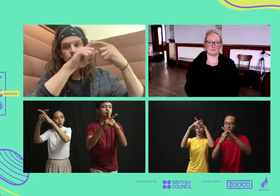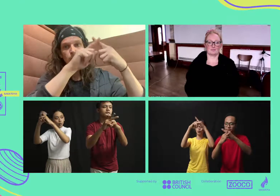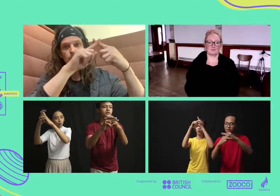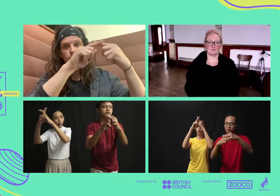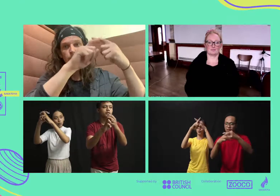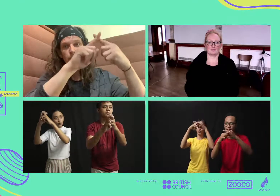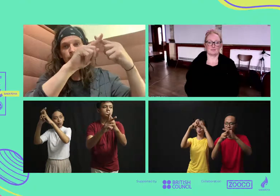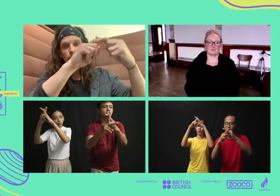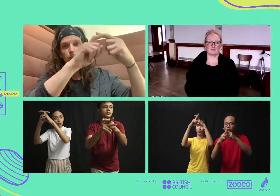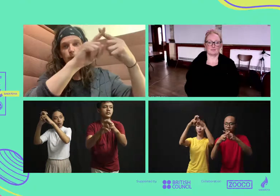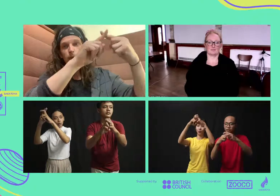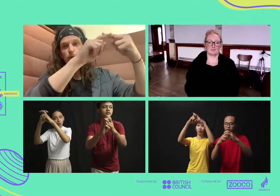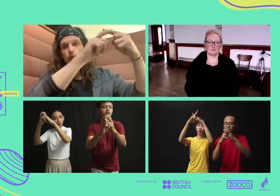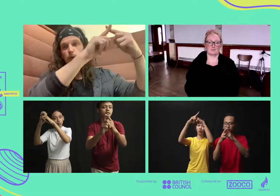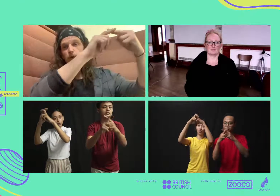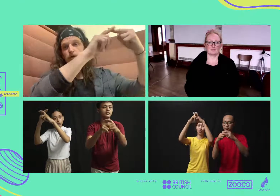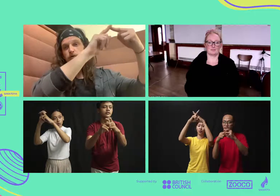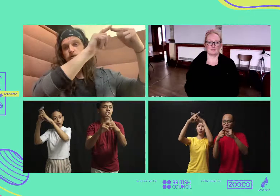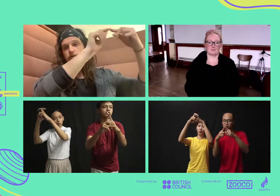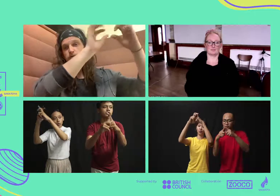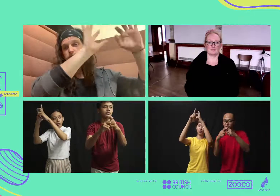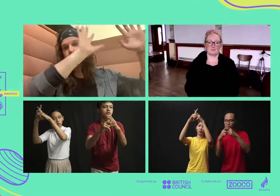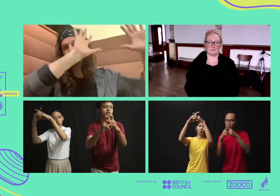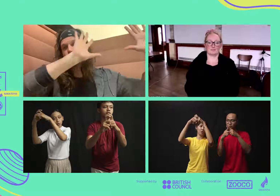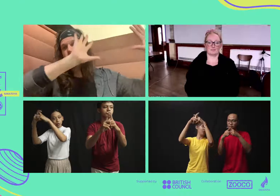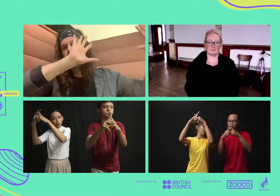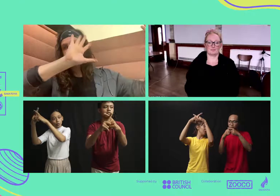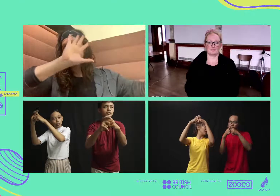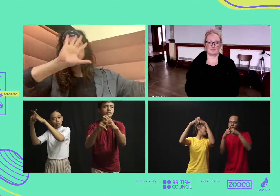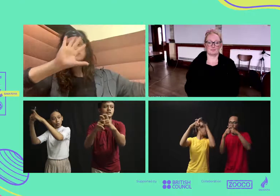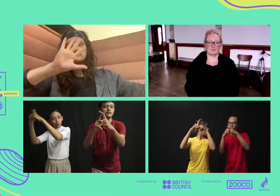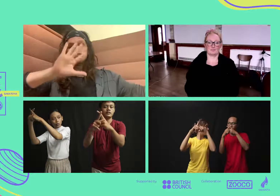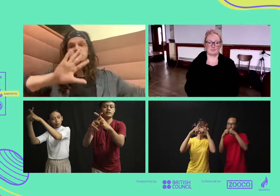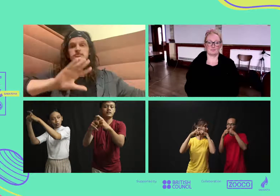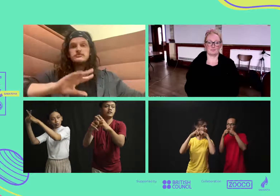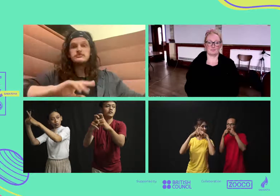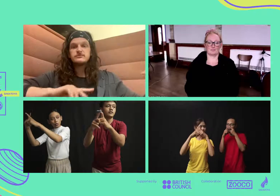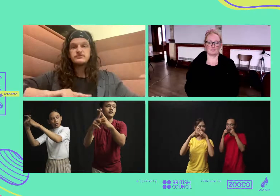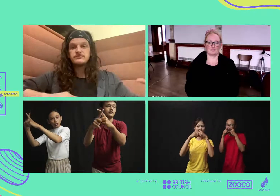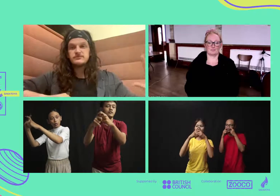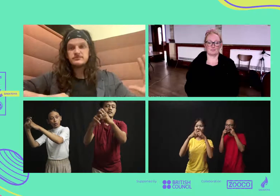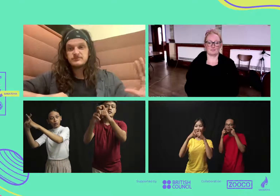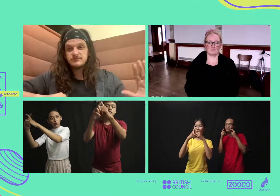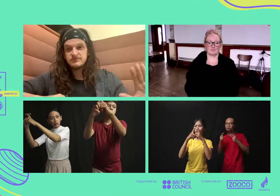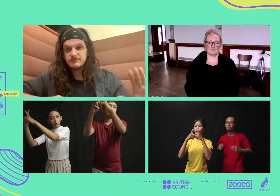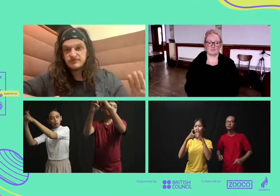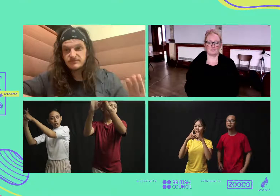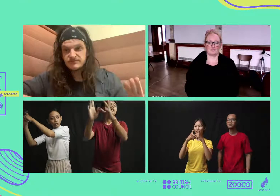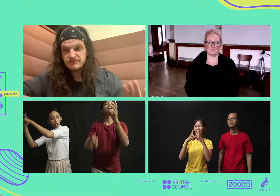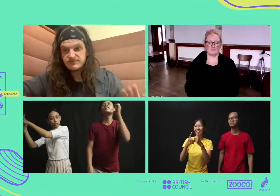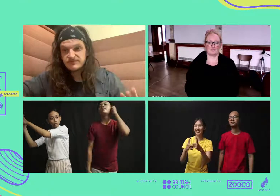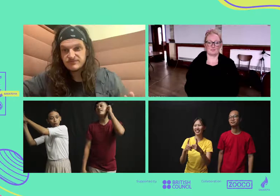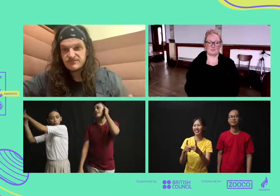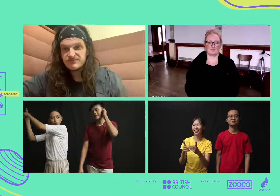fingers, and then just 1 finger of each hand, creating that bird flying away.